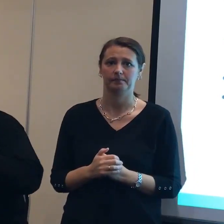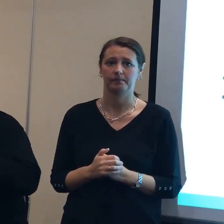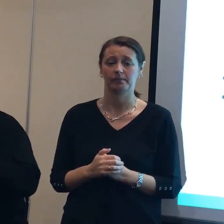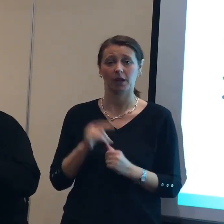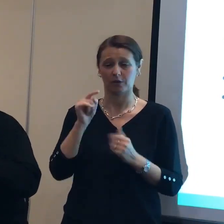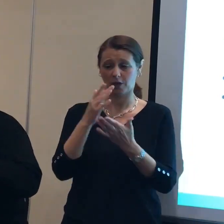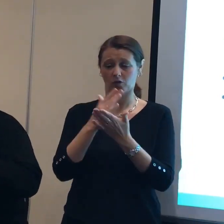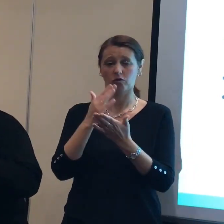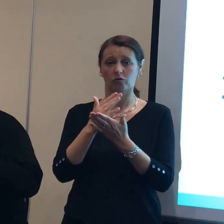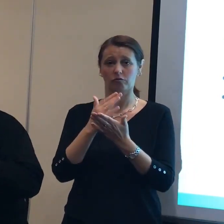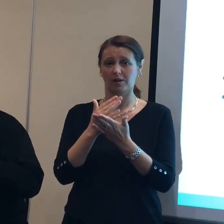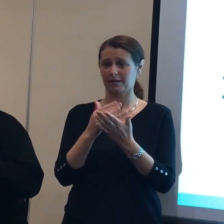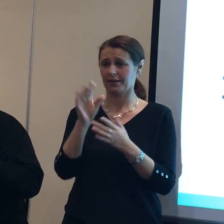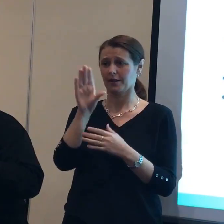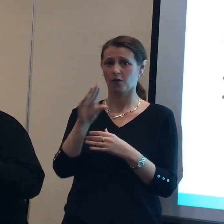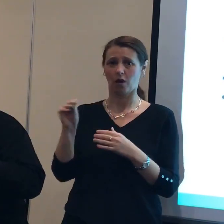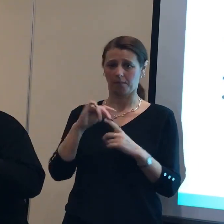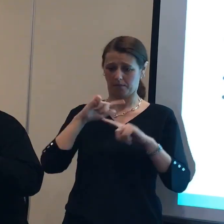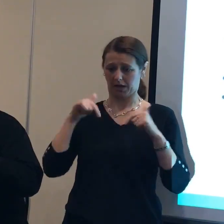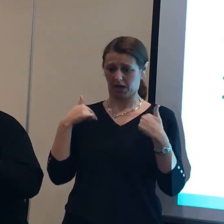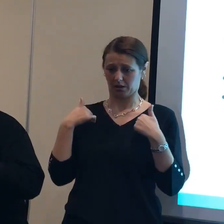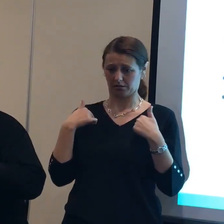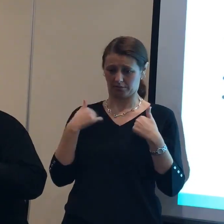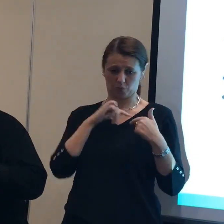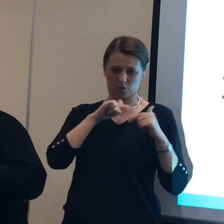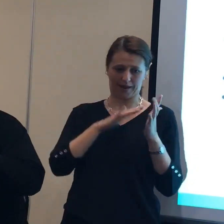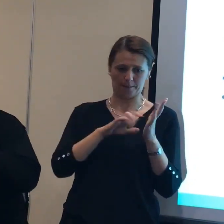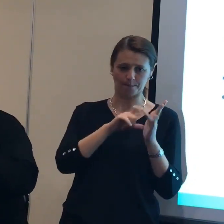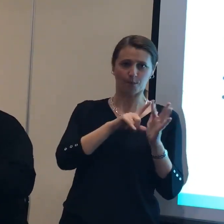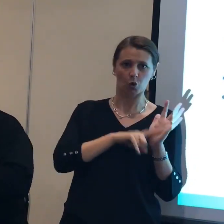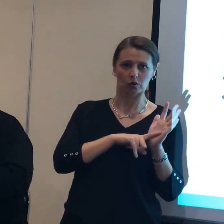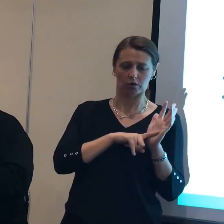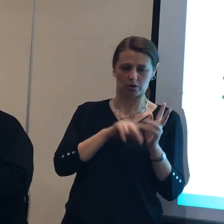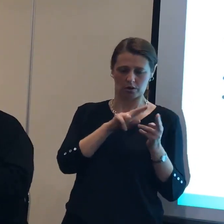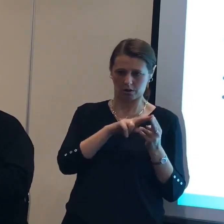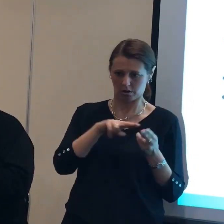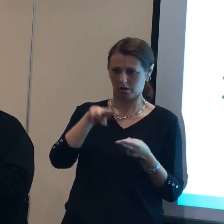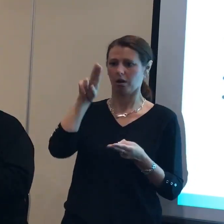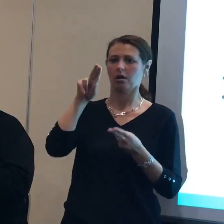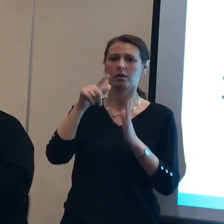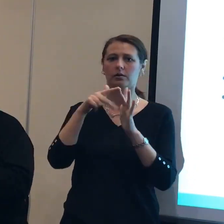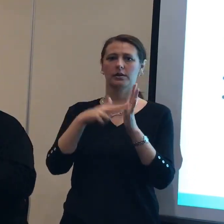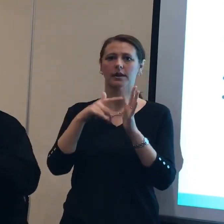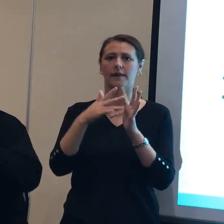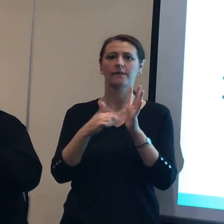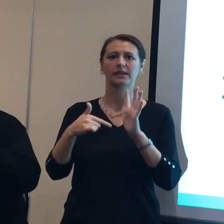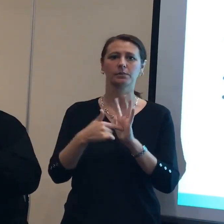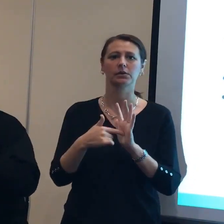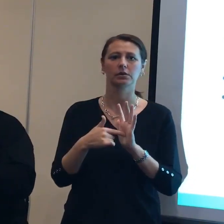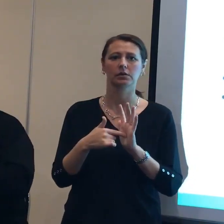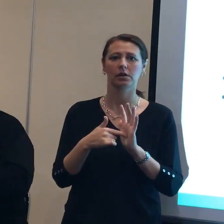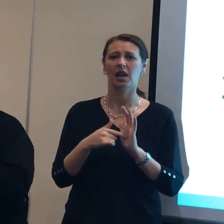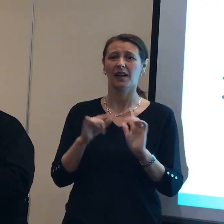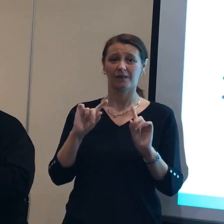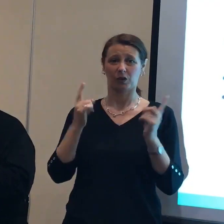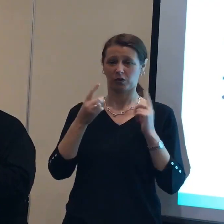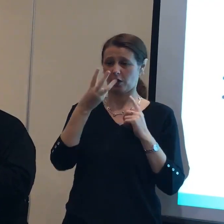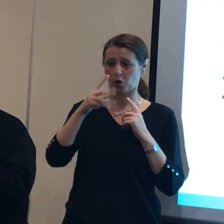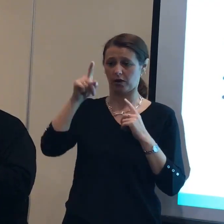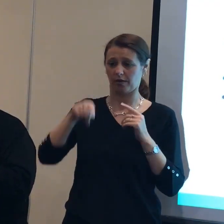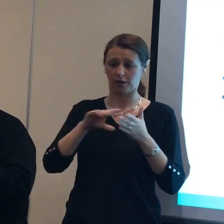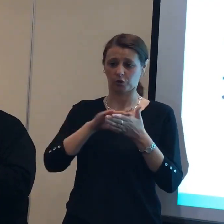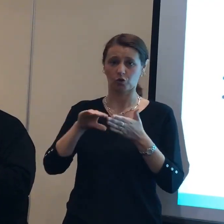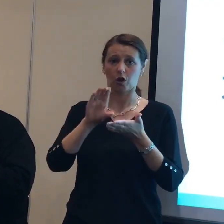And that really came from us, you know, our model, really upscaled that investment as well. So that came from initially a